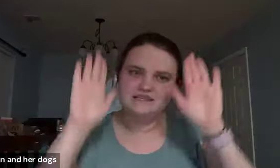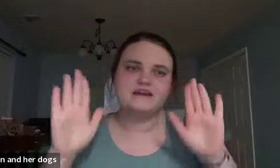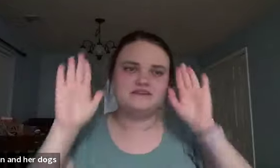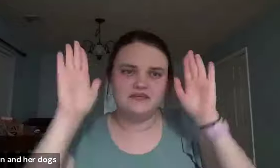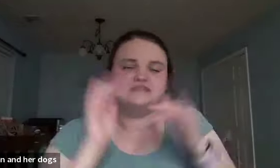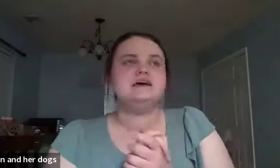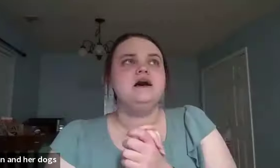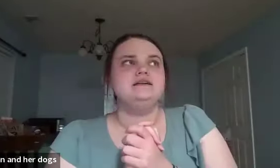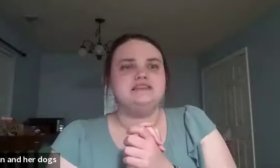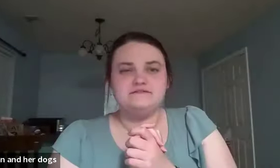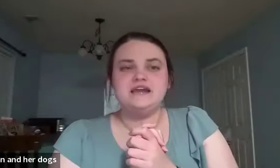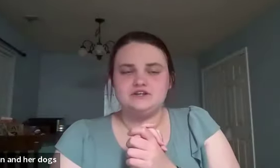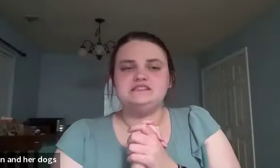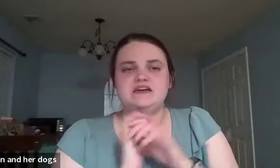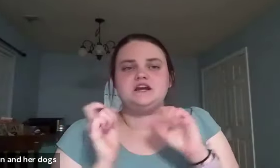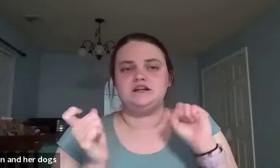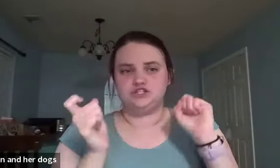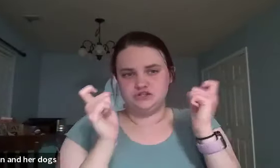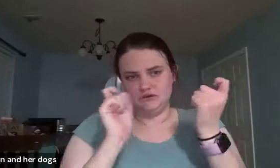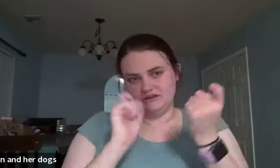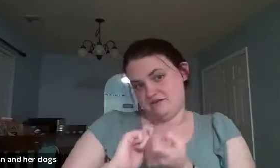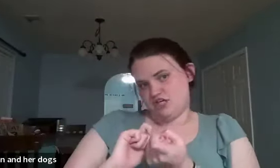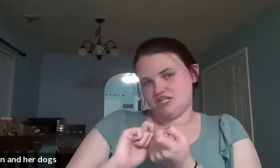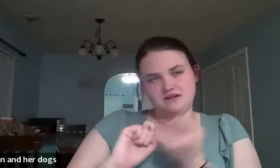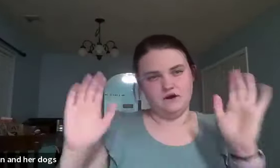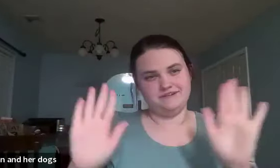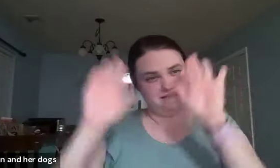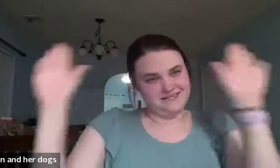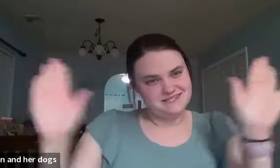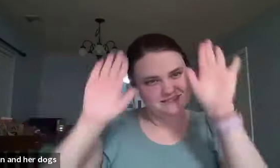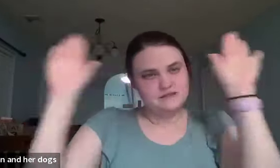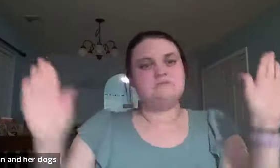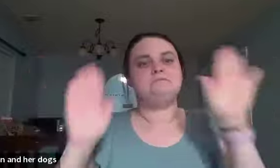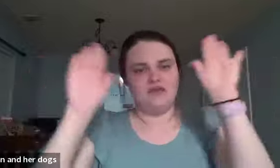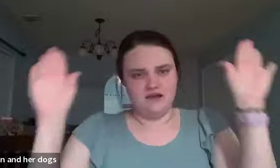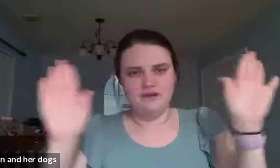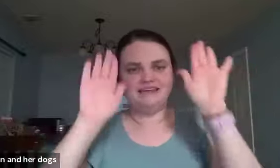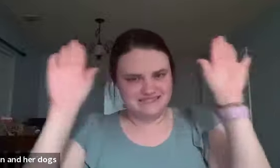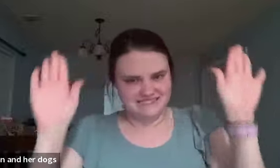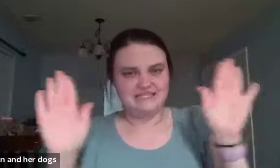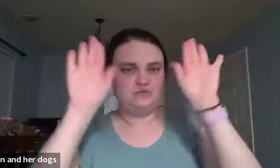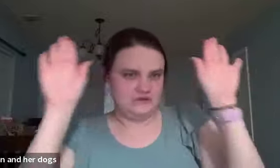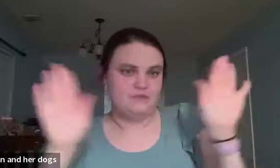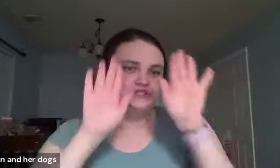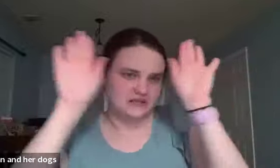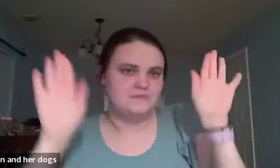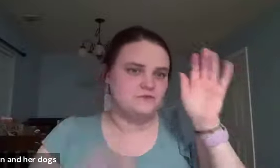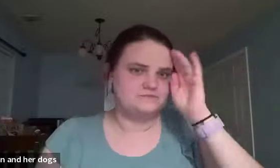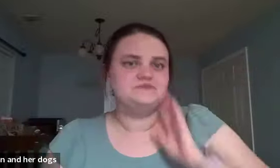they might have done this. Definitely, I could see that kind of just slowly like changing and evolving to this. I can see where that motion can come from.